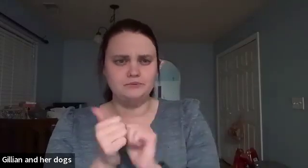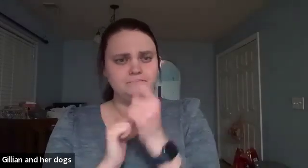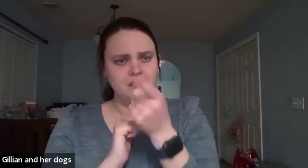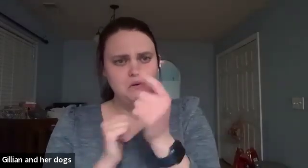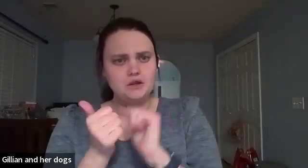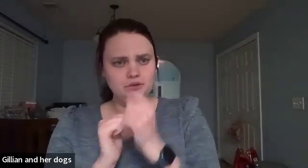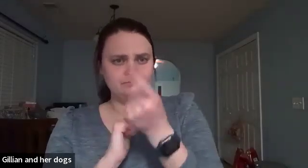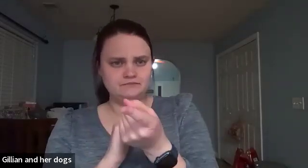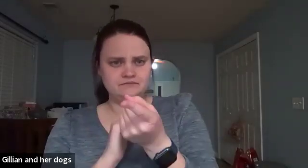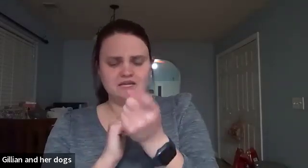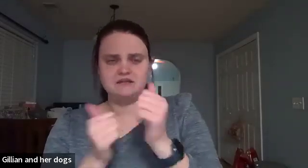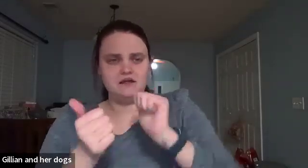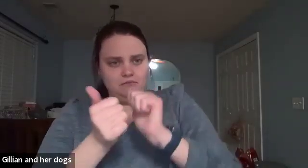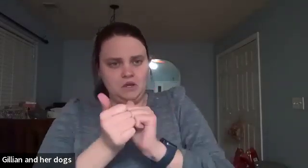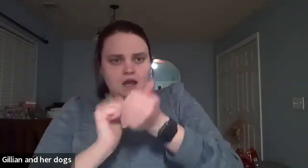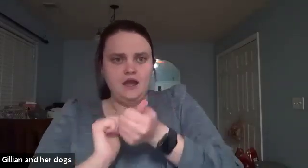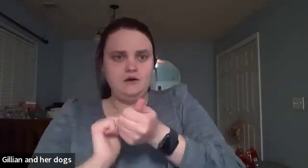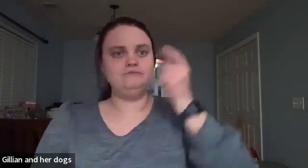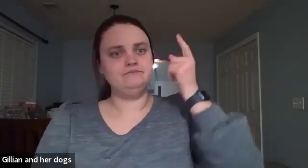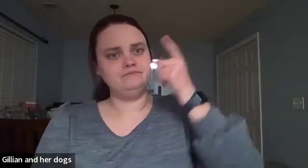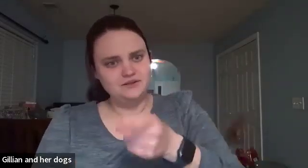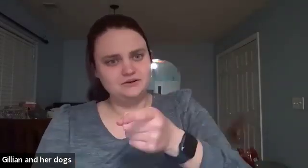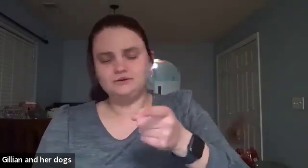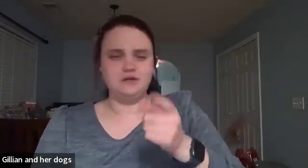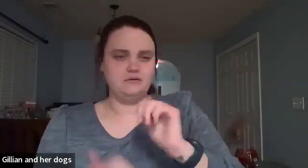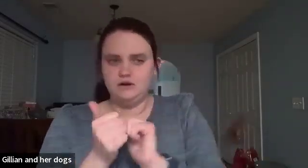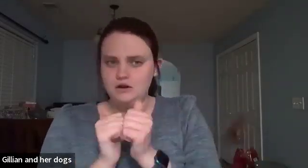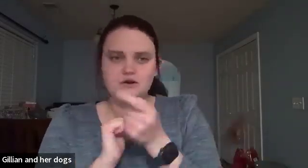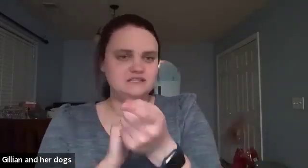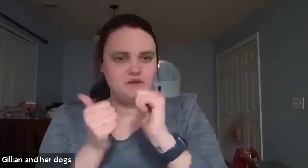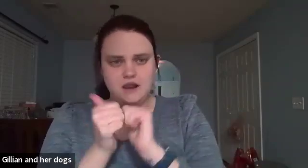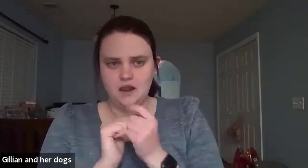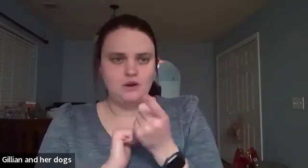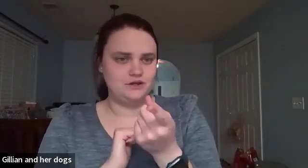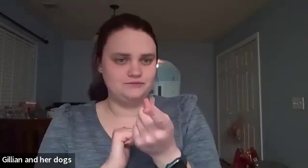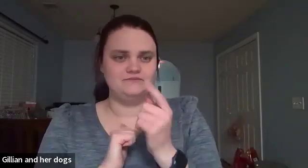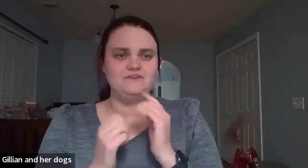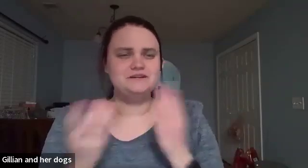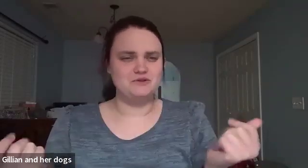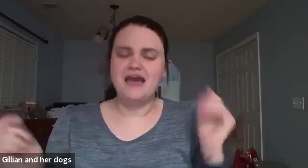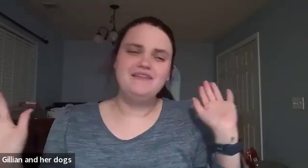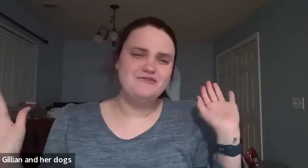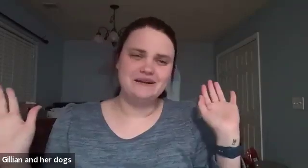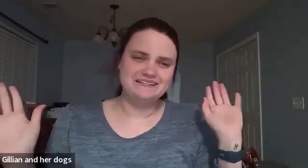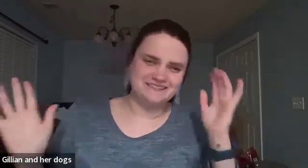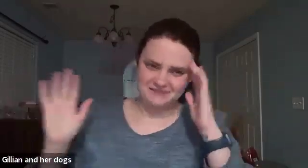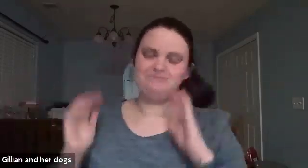you? How are you? It's not like how you. No, it all goes together. How are you? Very smooth. I love it when it does that.